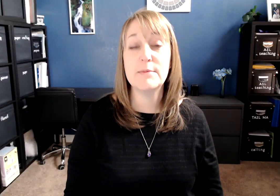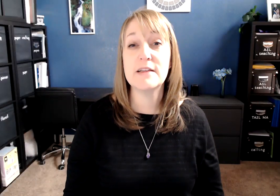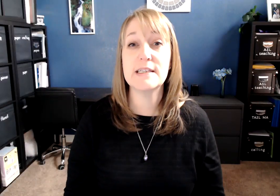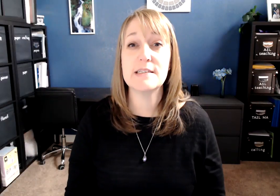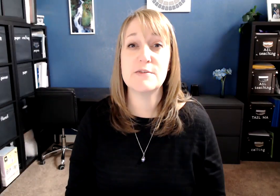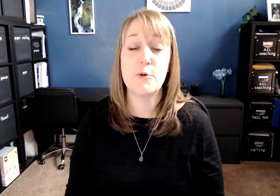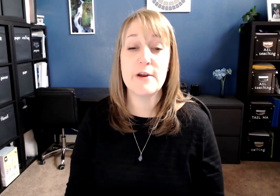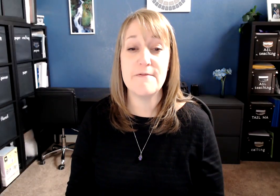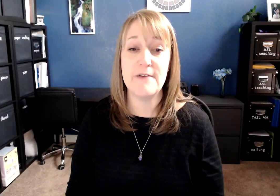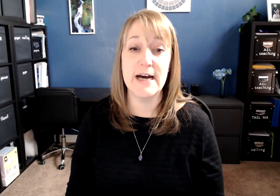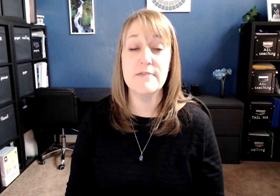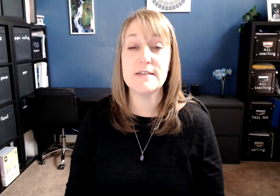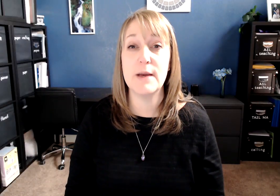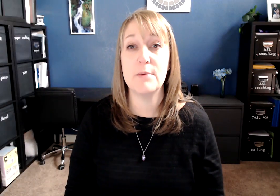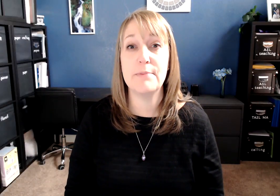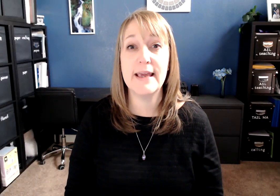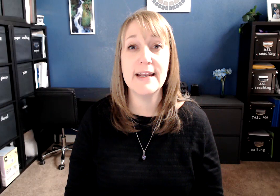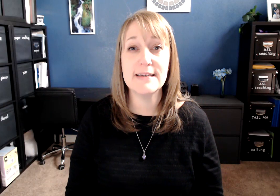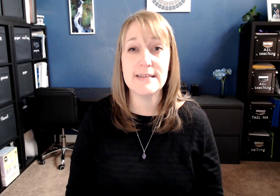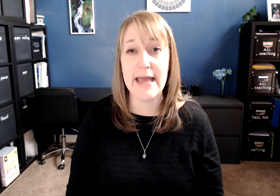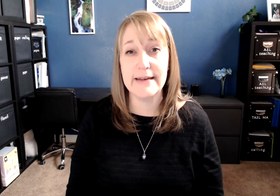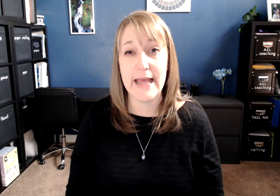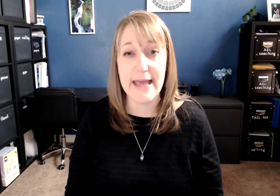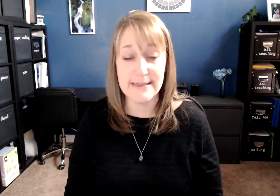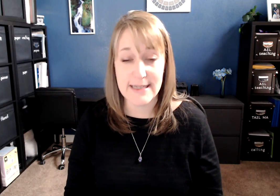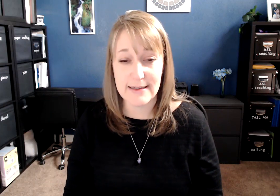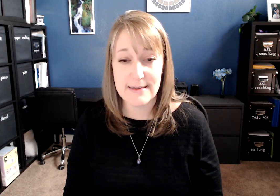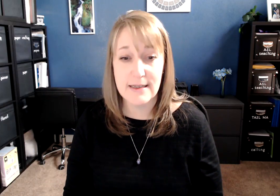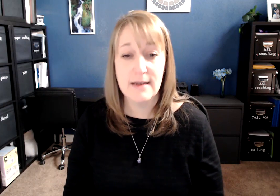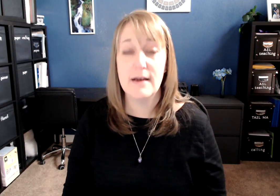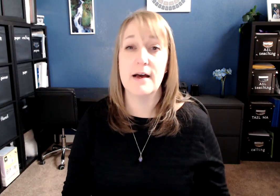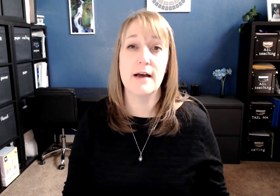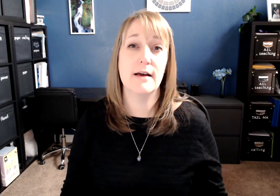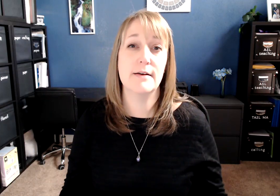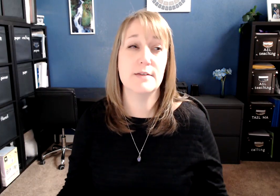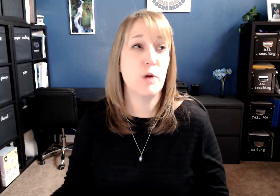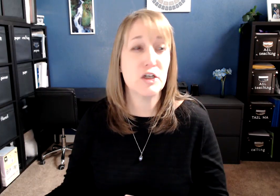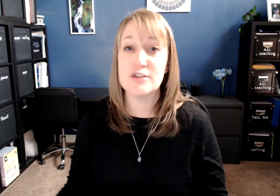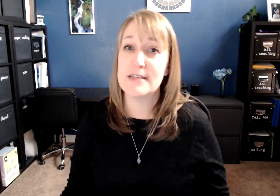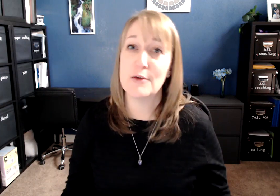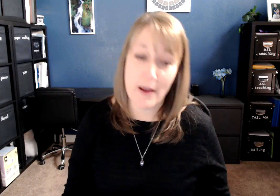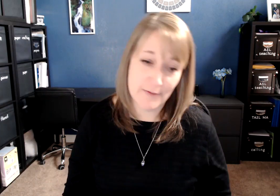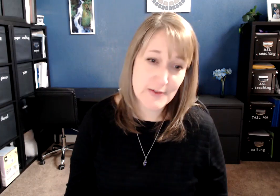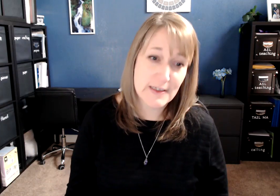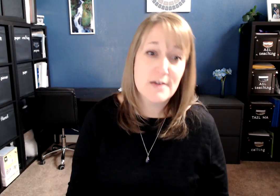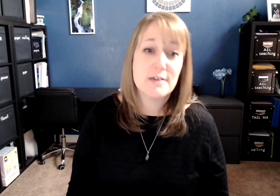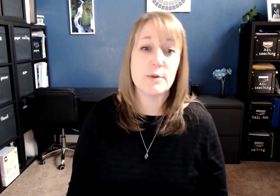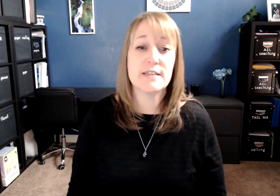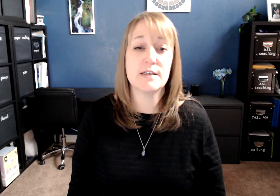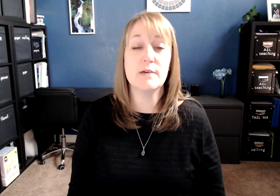Vocabulary list 45 is about beginnings and endings, departures and arrivals. So we're going to start with a